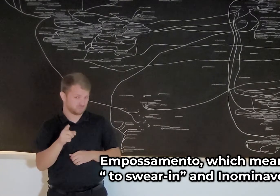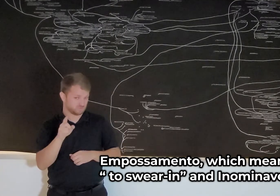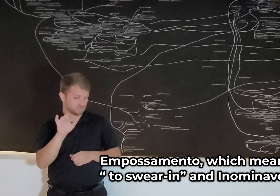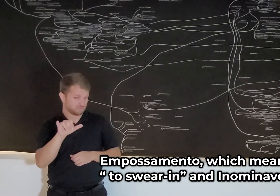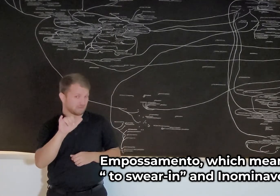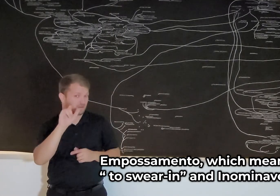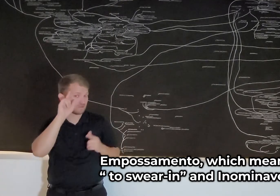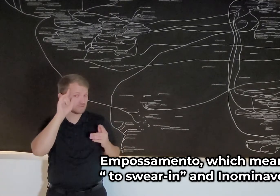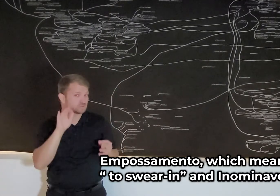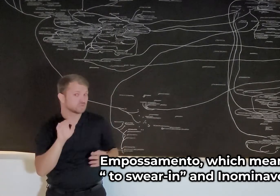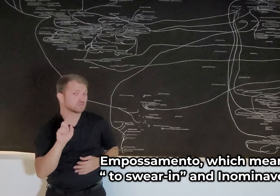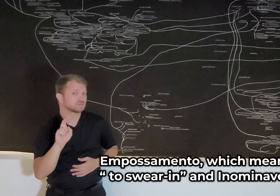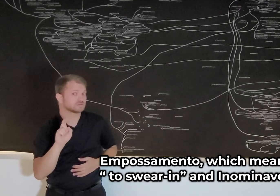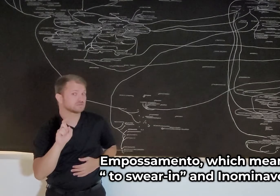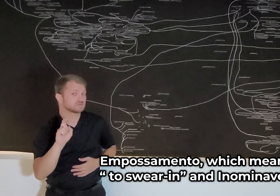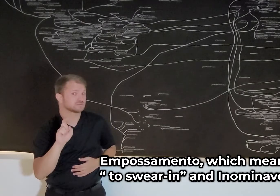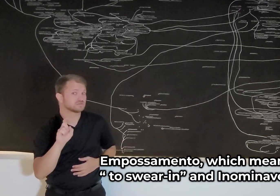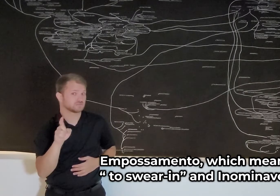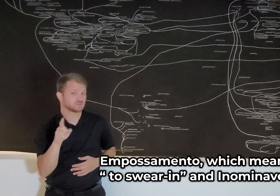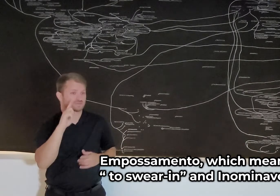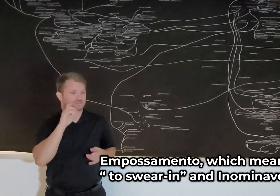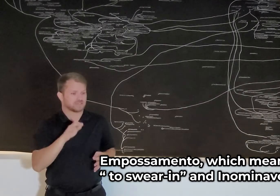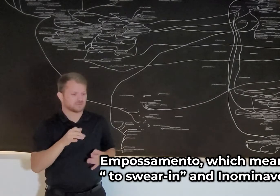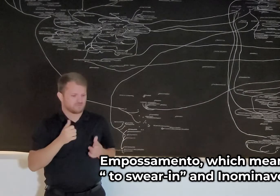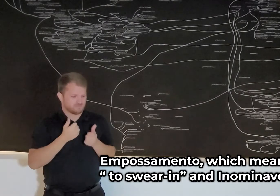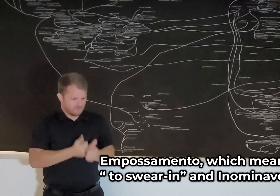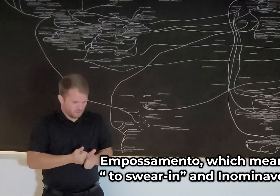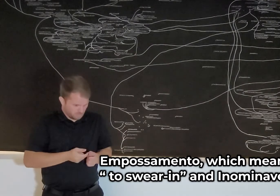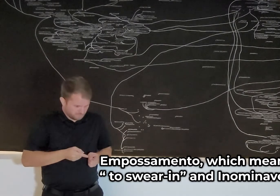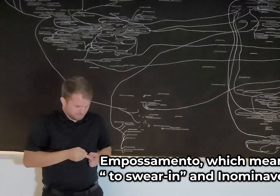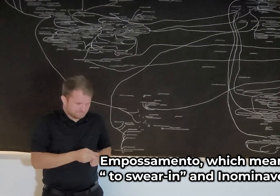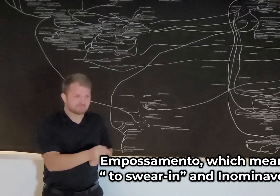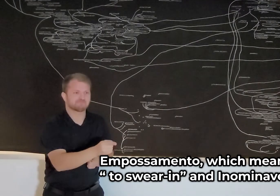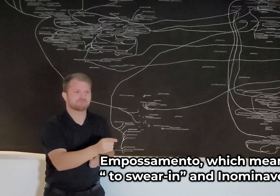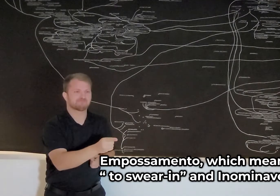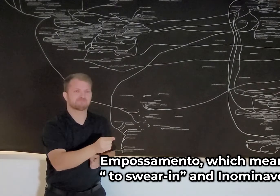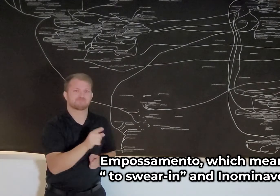for a line you've decided to follow in your life?